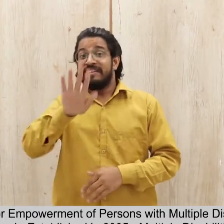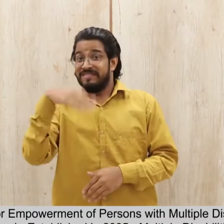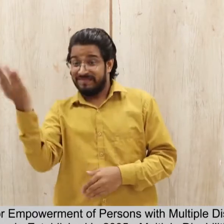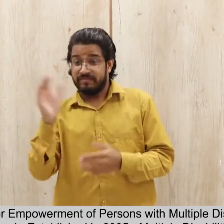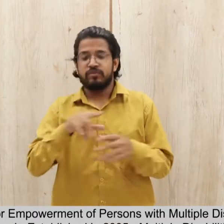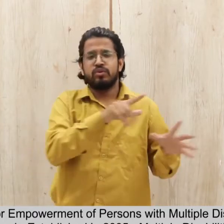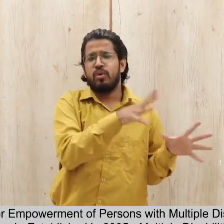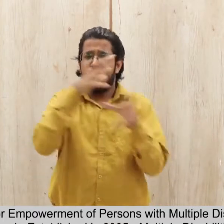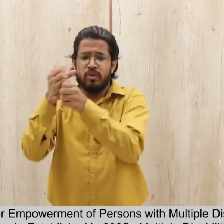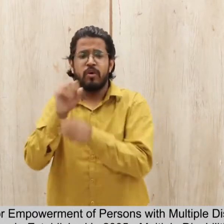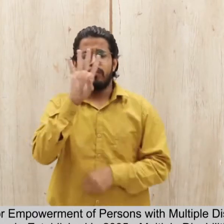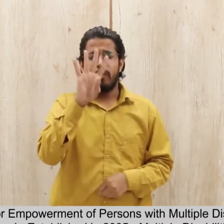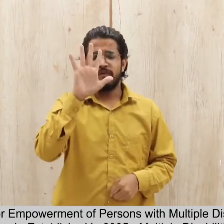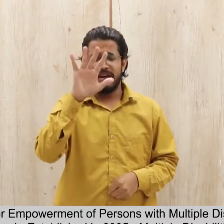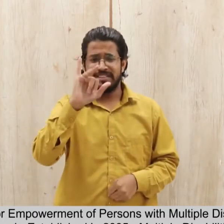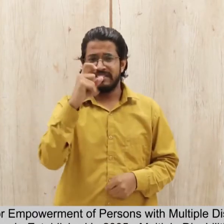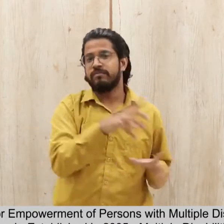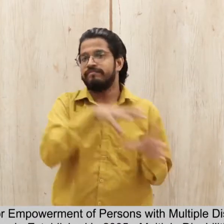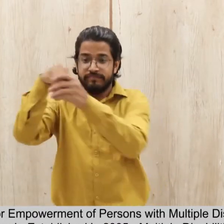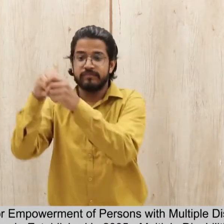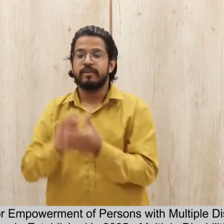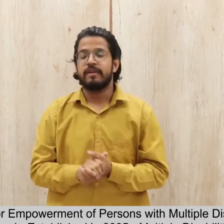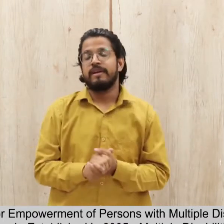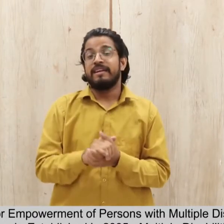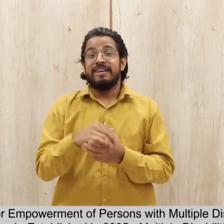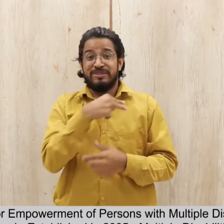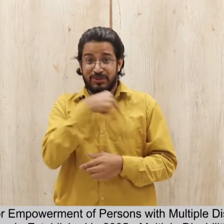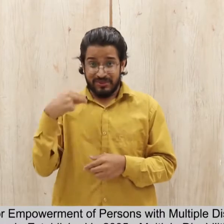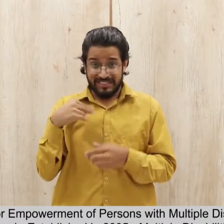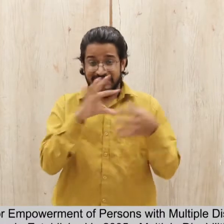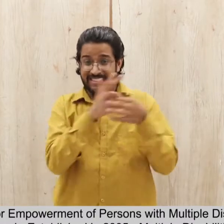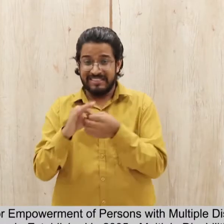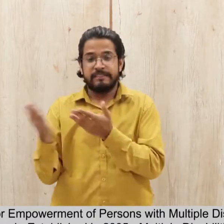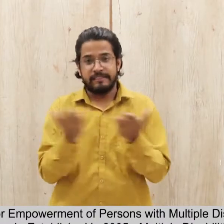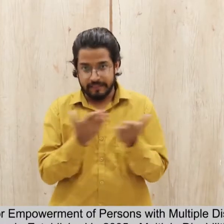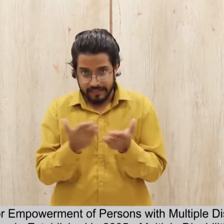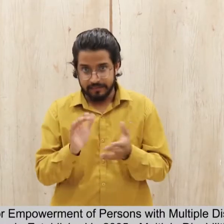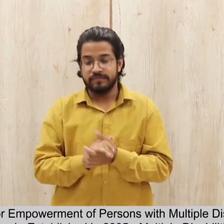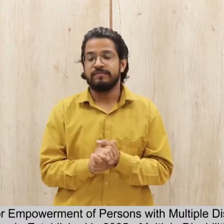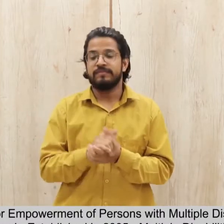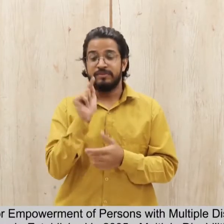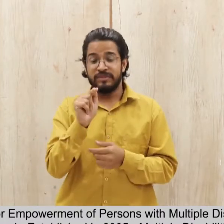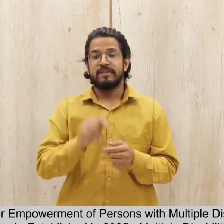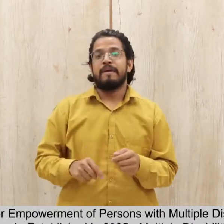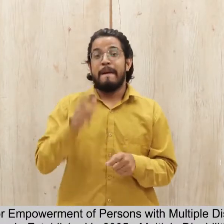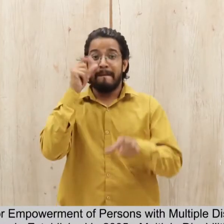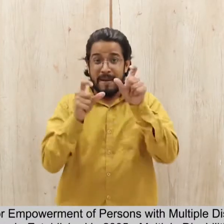All of these points mentioned later share the same area of interest as number 1, 2,